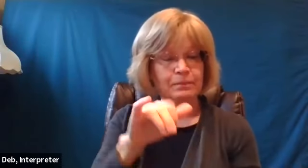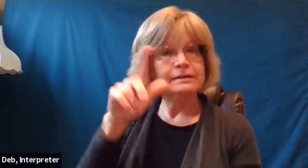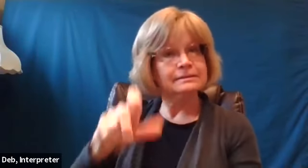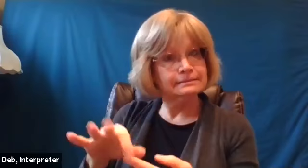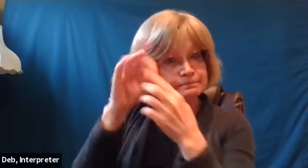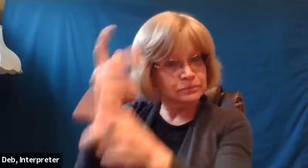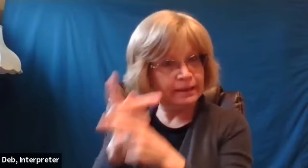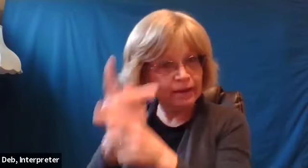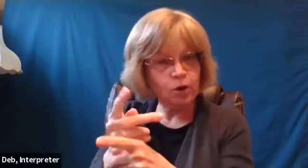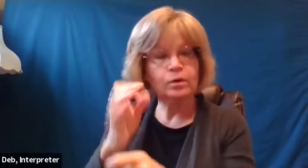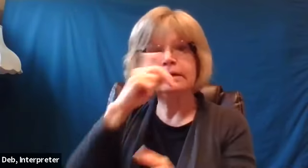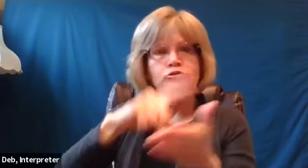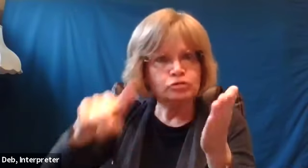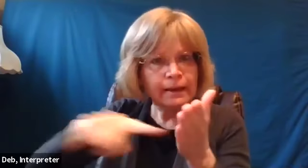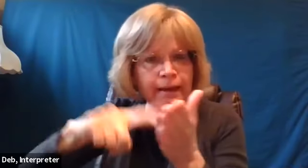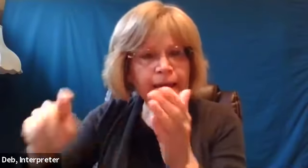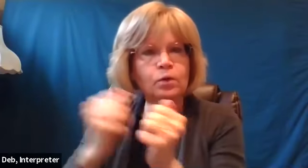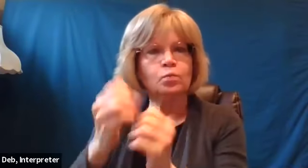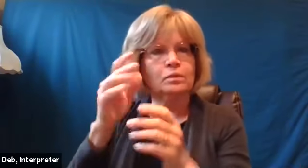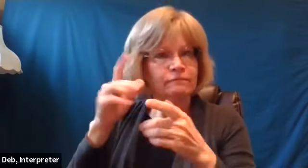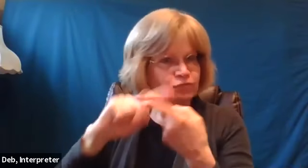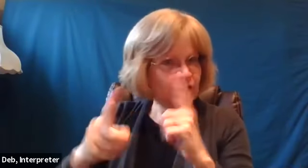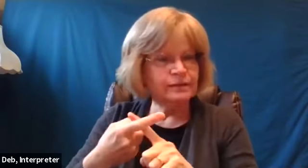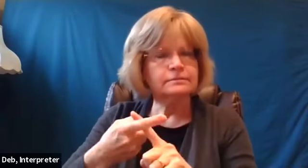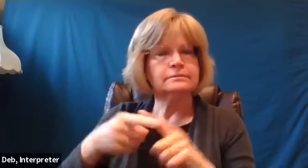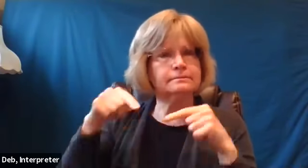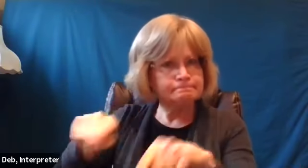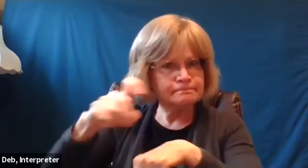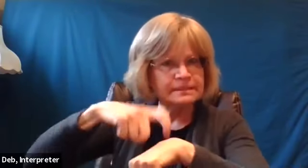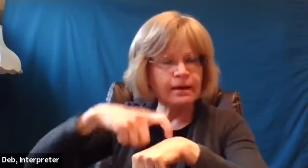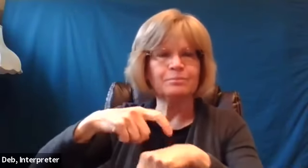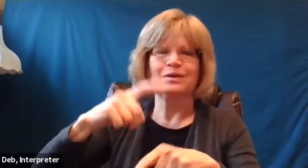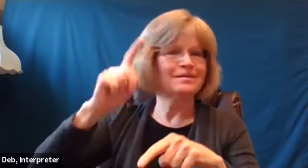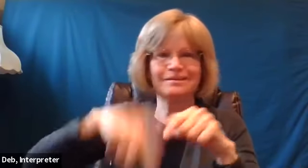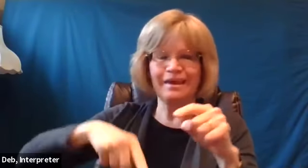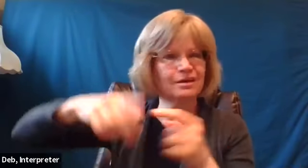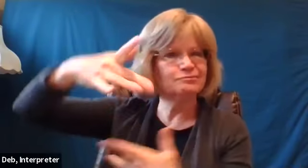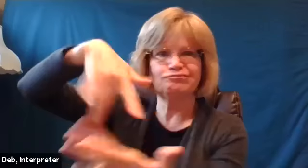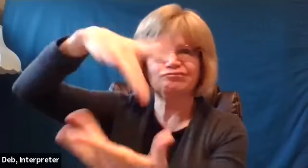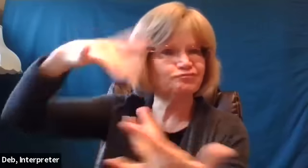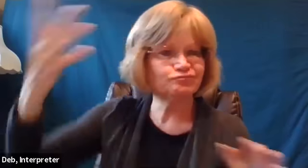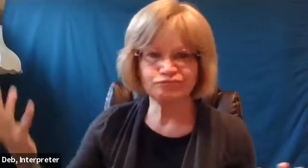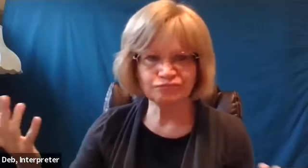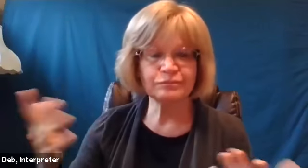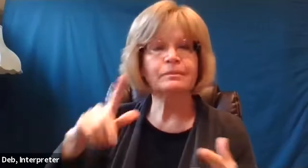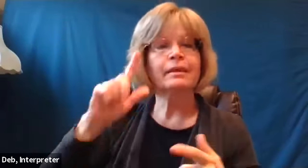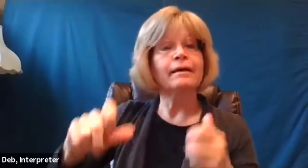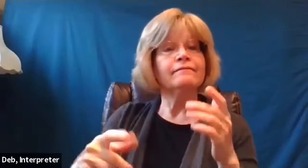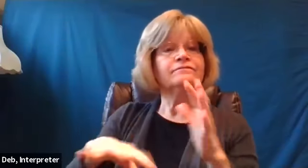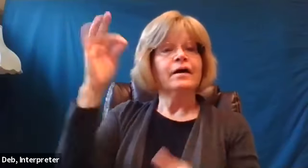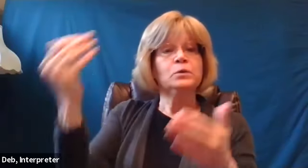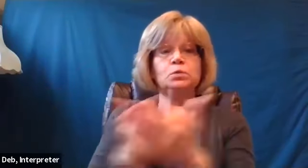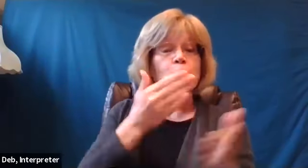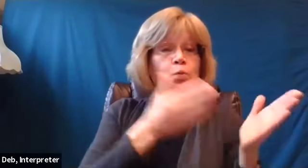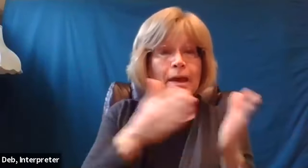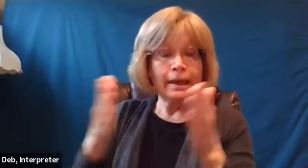and spending time with them. That's been really hard since we couldn't hang out the same way we used to. We had to find new ways to make sure our friends are okay. Maybe we